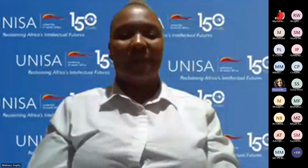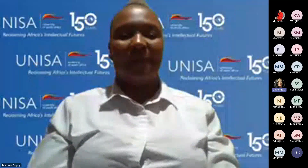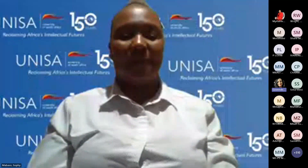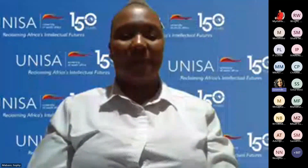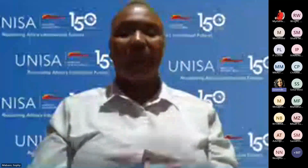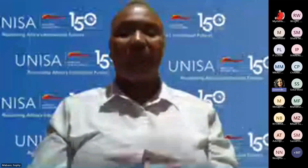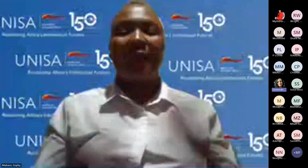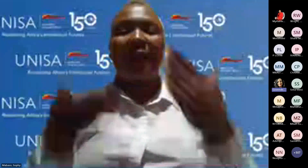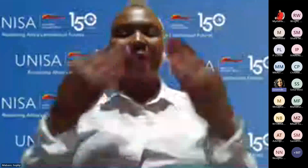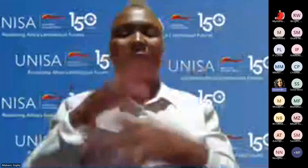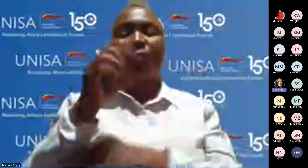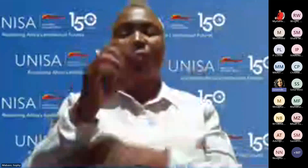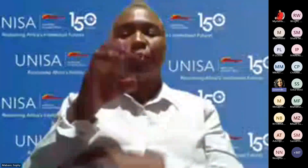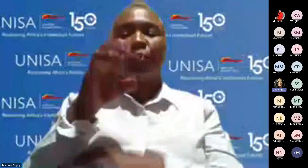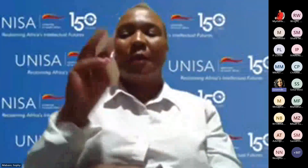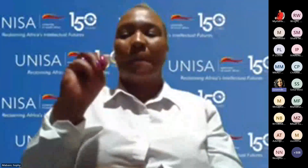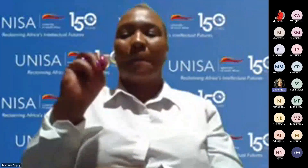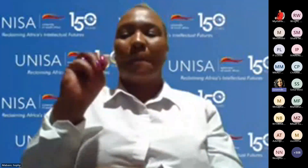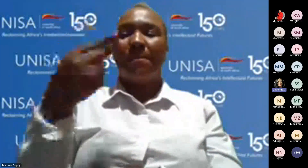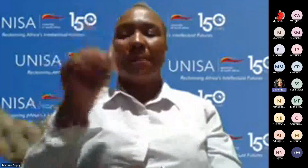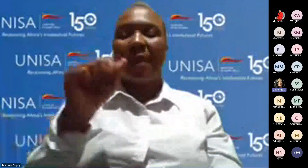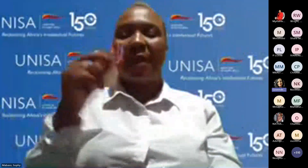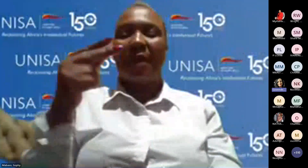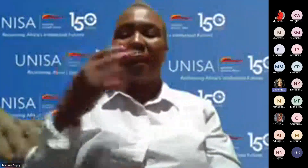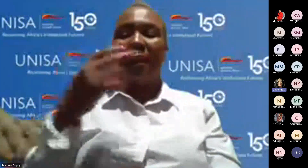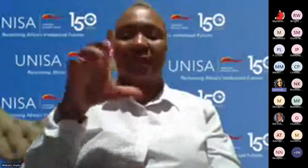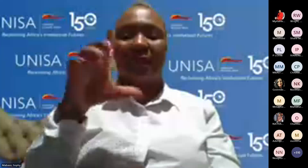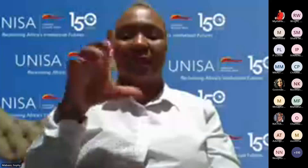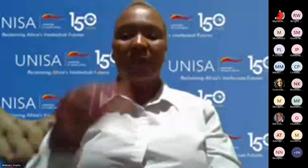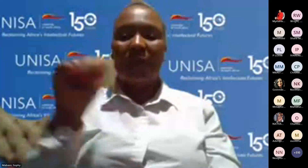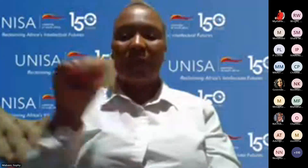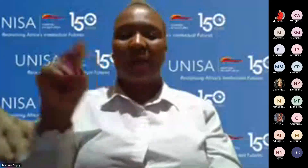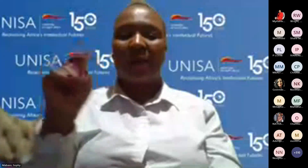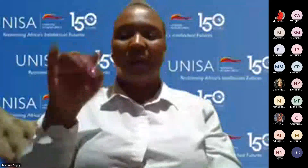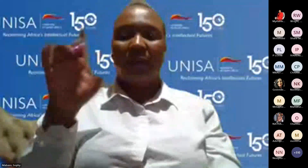Thank you, Dr. Mpashele. Andila, over to you.